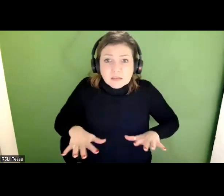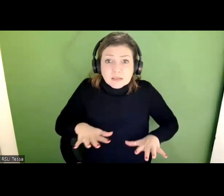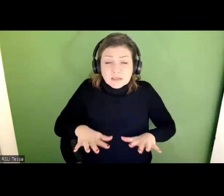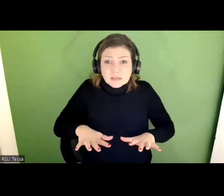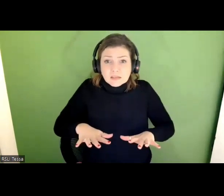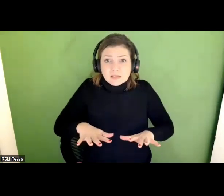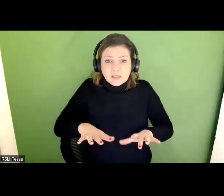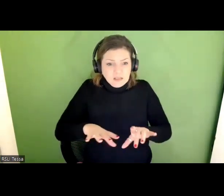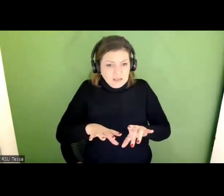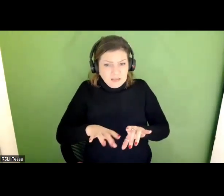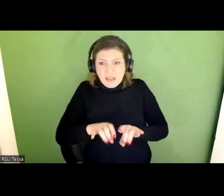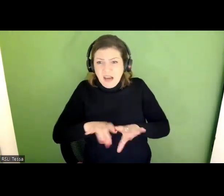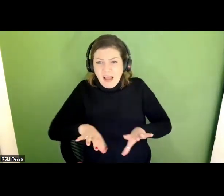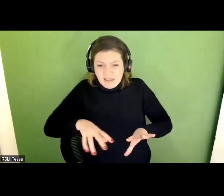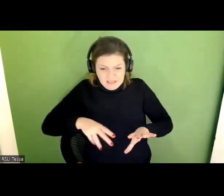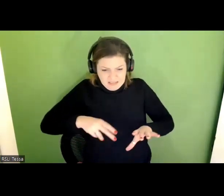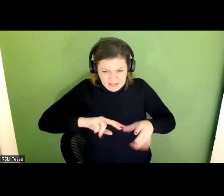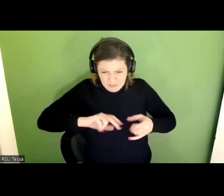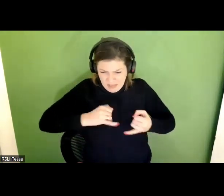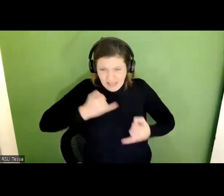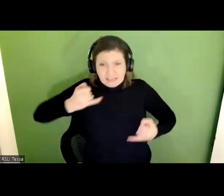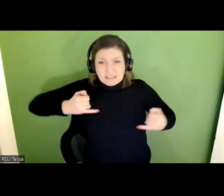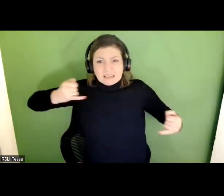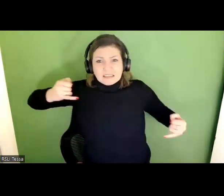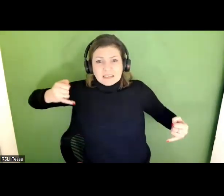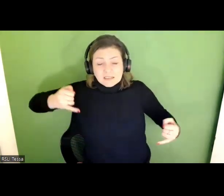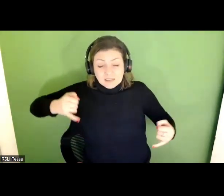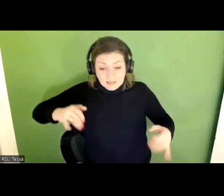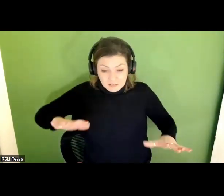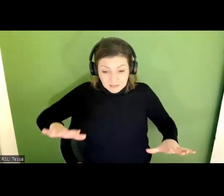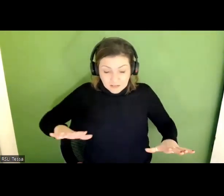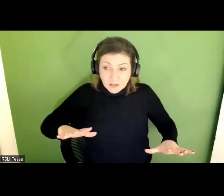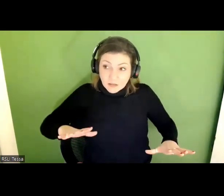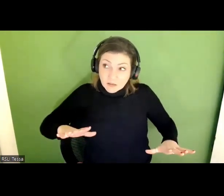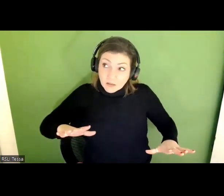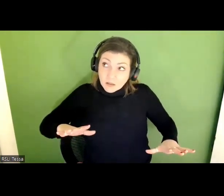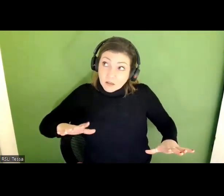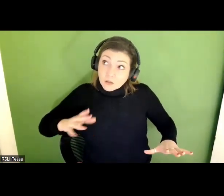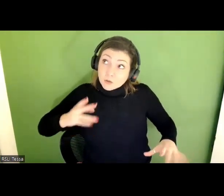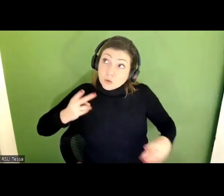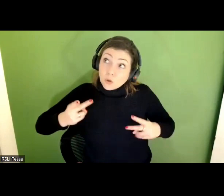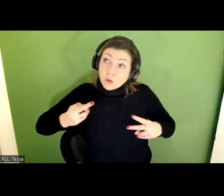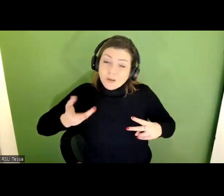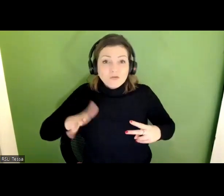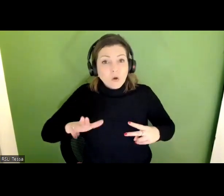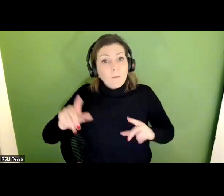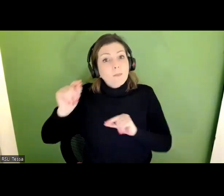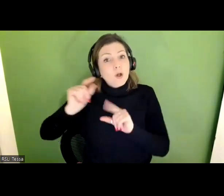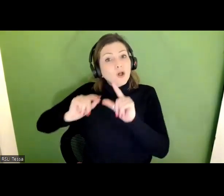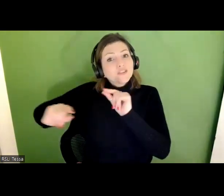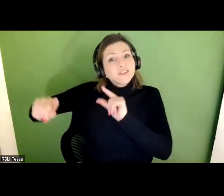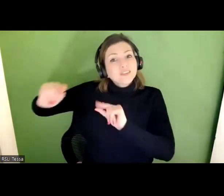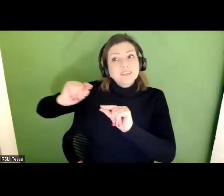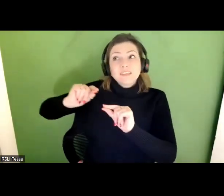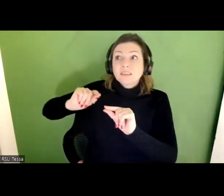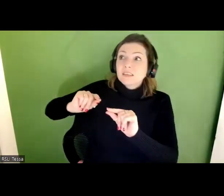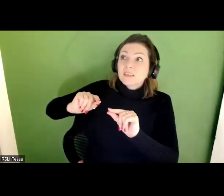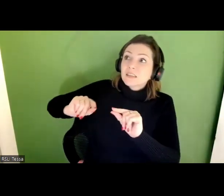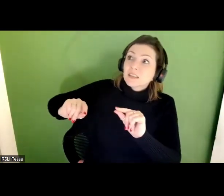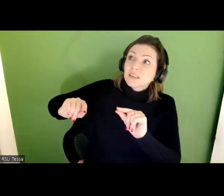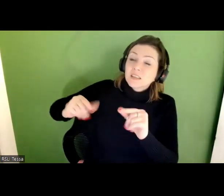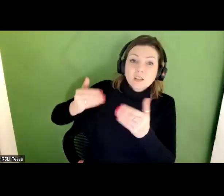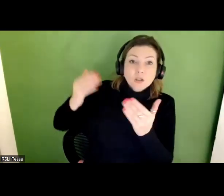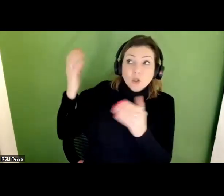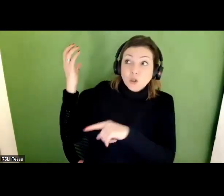messy bowl of spaghetti. The only tunes I hear are from the birds tweeting in the trees outside at dawn.